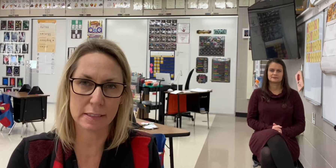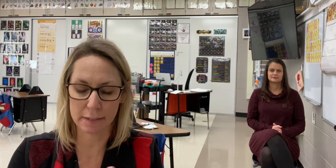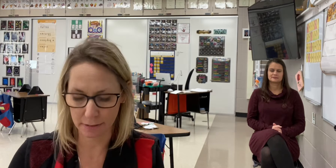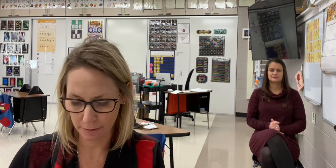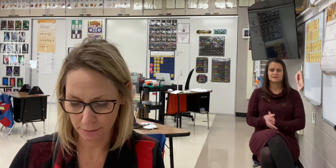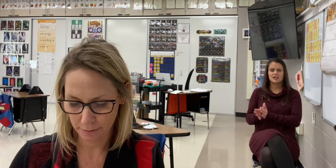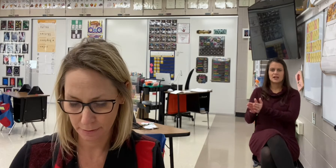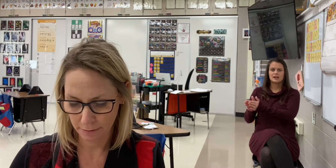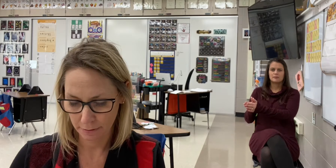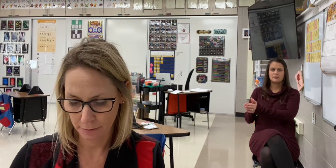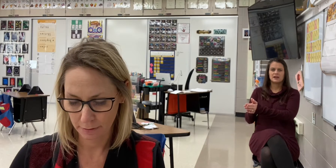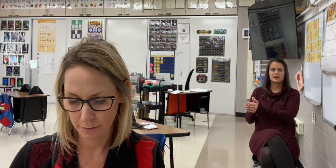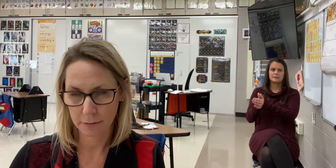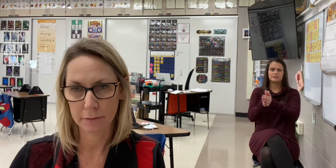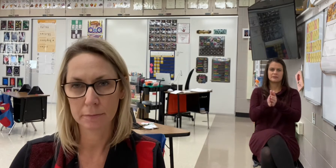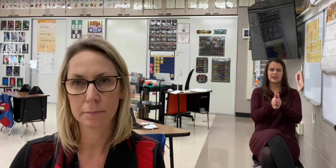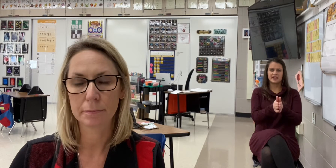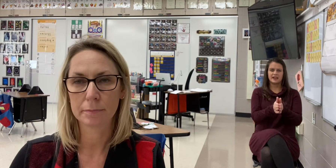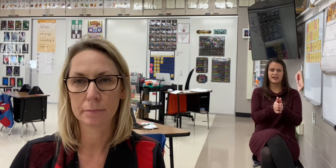P-A-N.